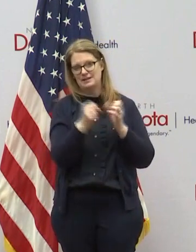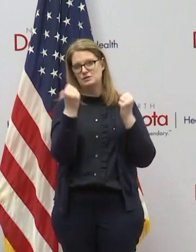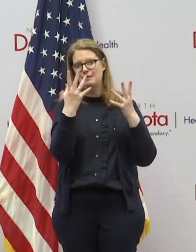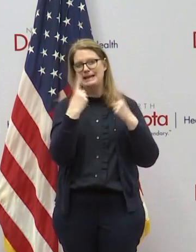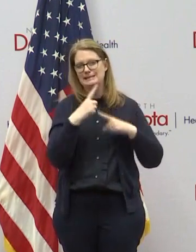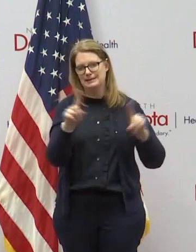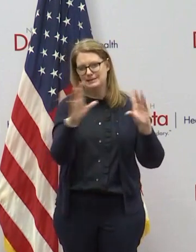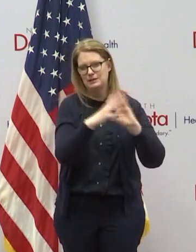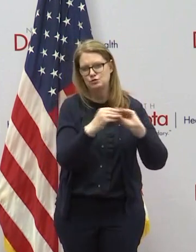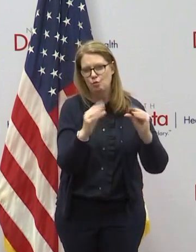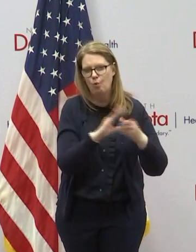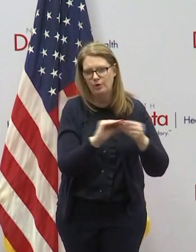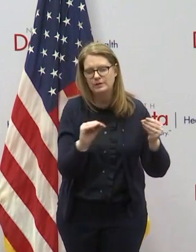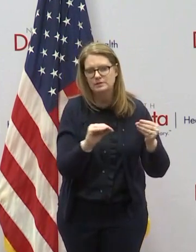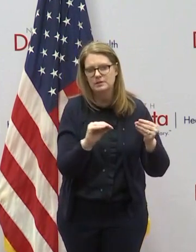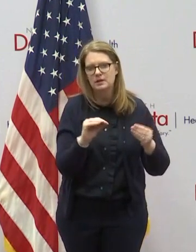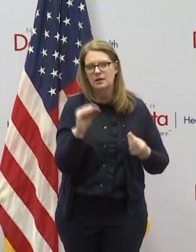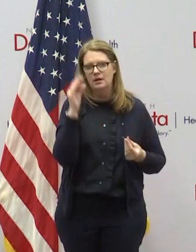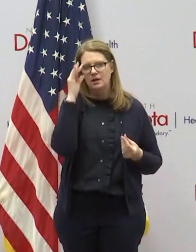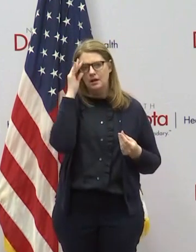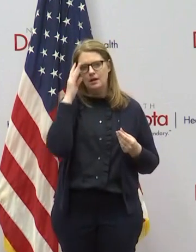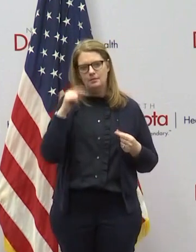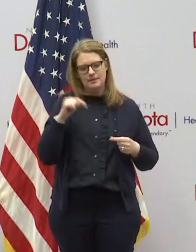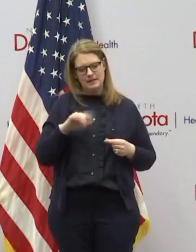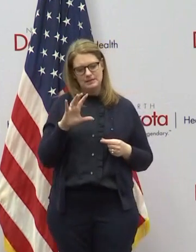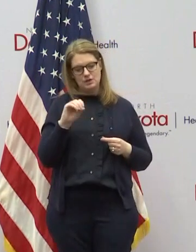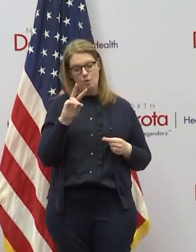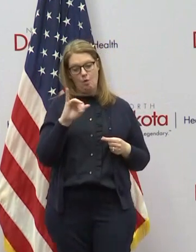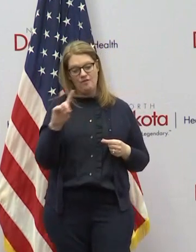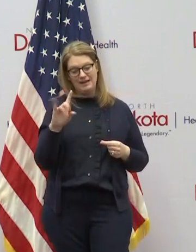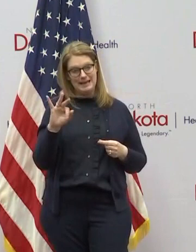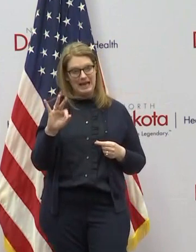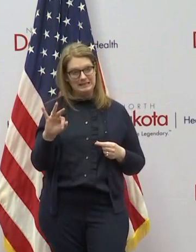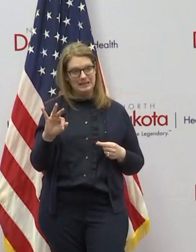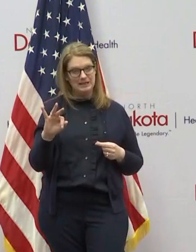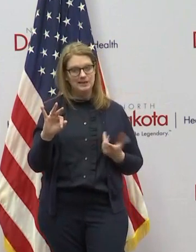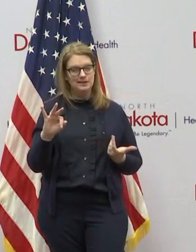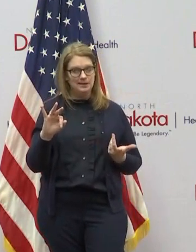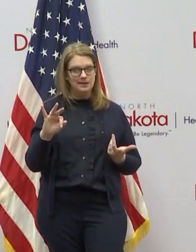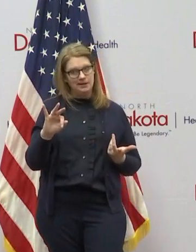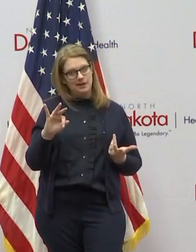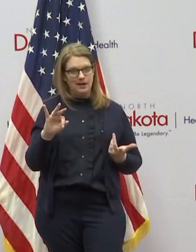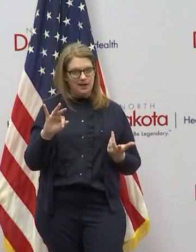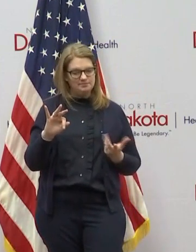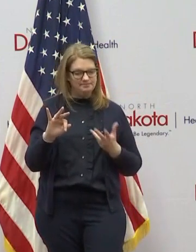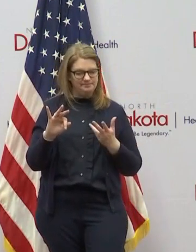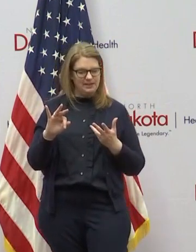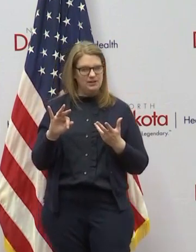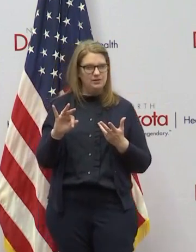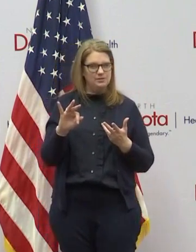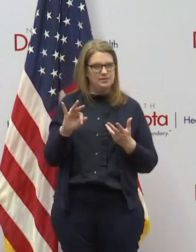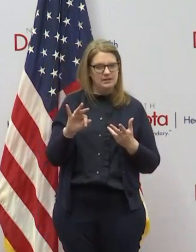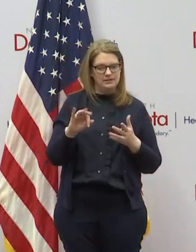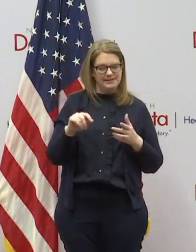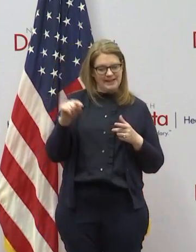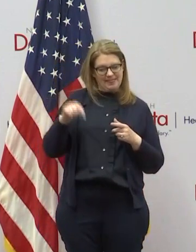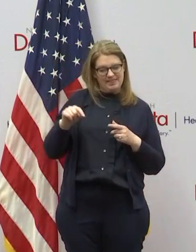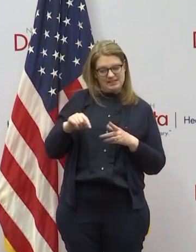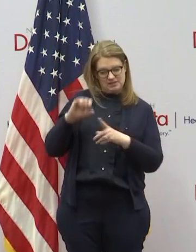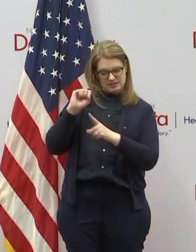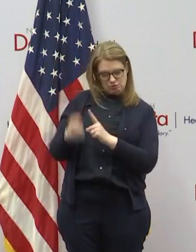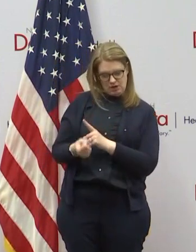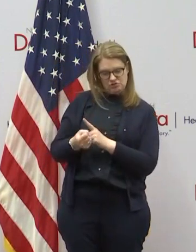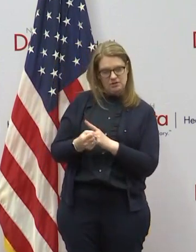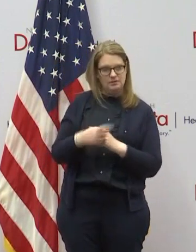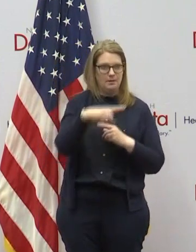that's what has happened through this COVID-19. If we can think of things that are a positive that have resulted in this, I